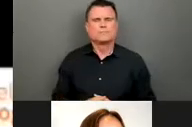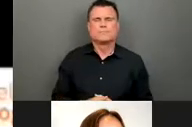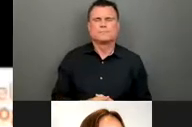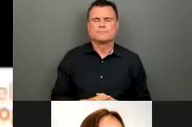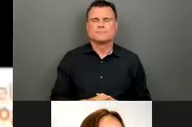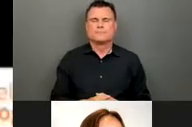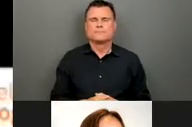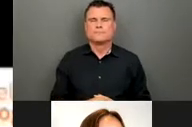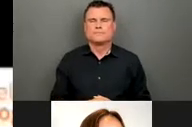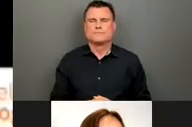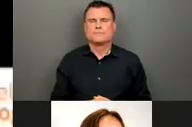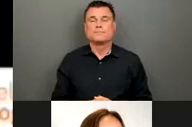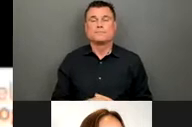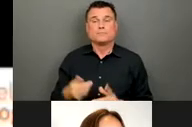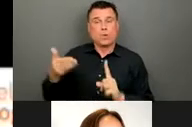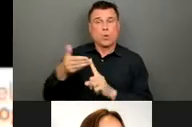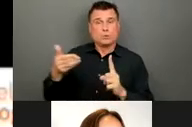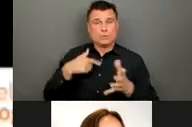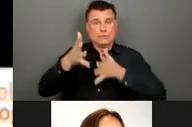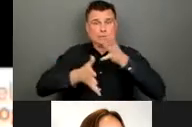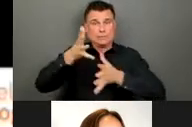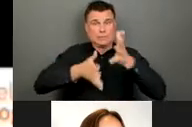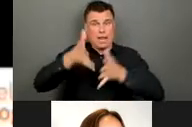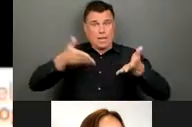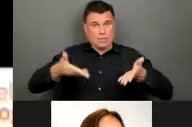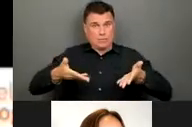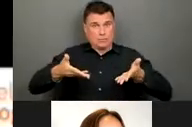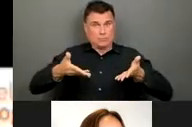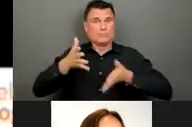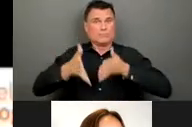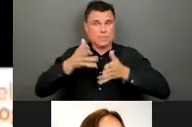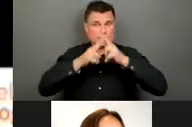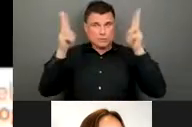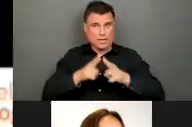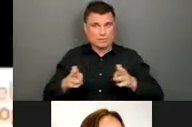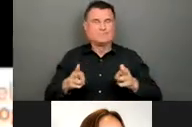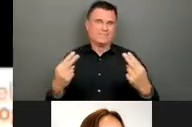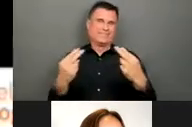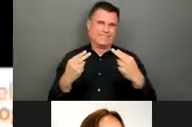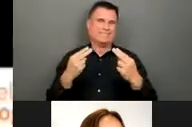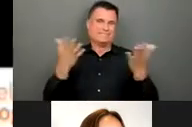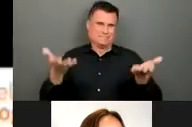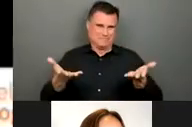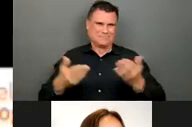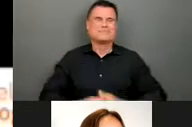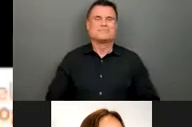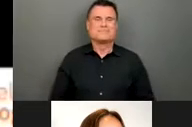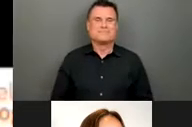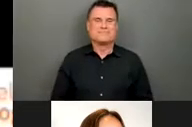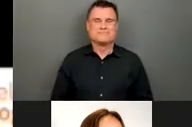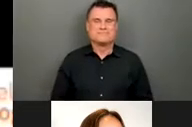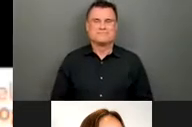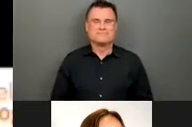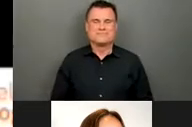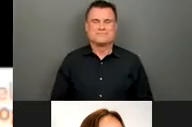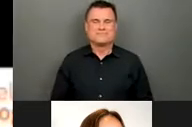language available during the event. You can actually already see it on your screen. And we would like to ask you to stay on